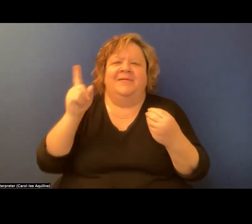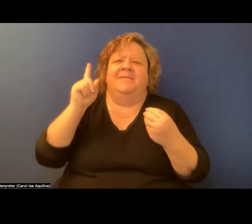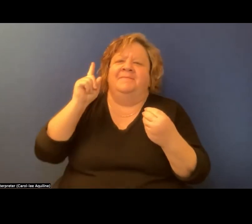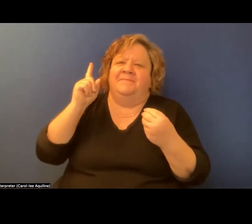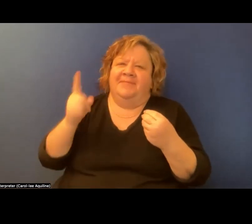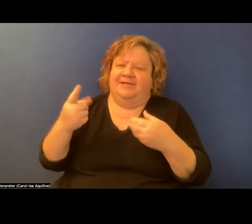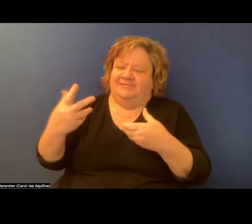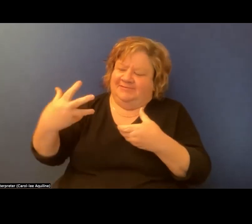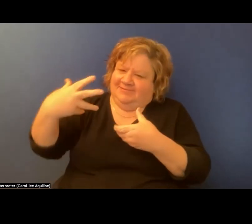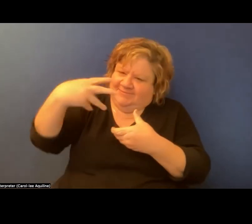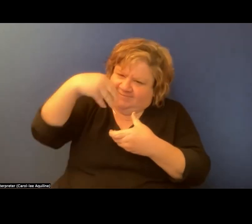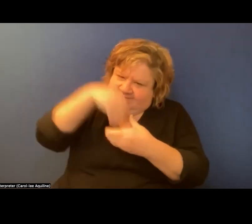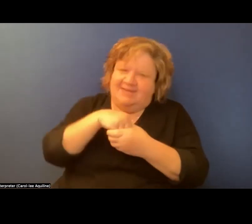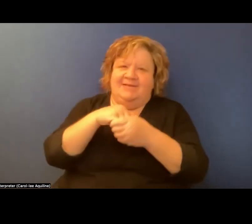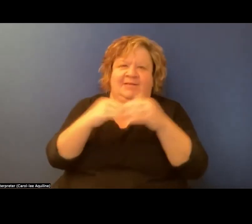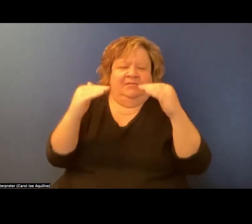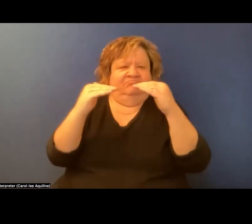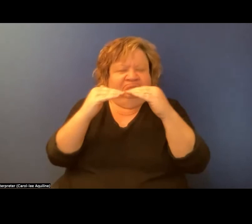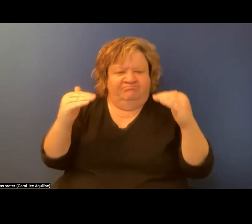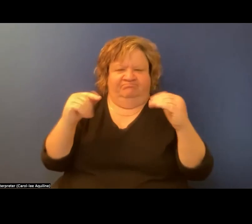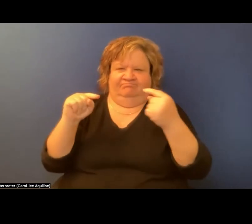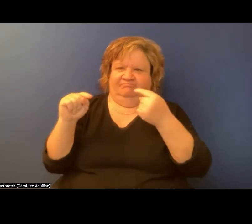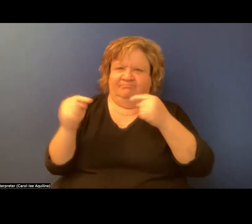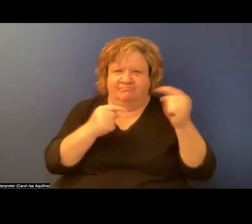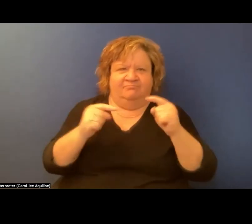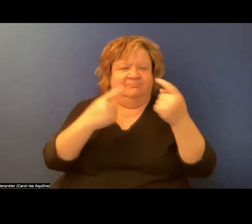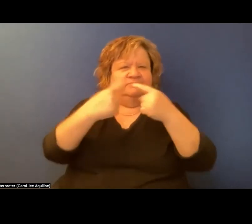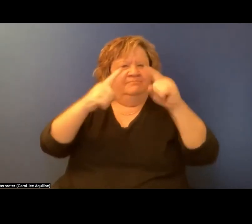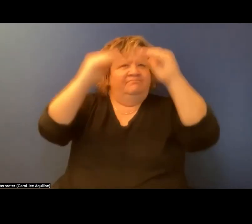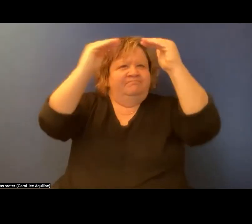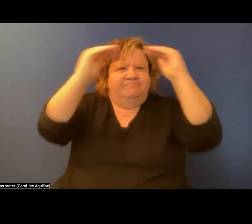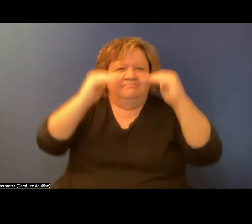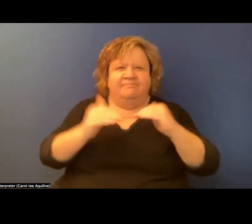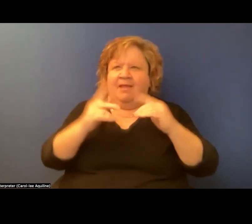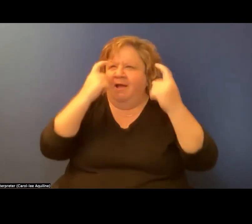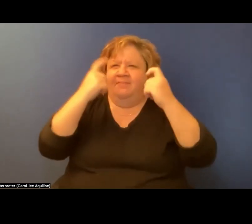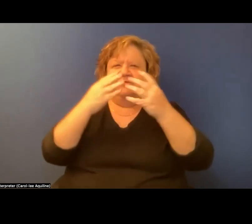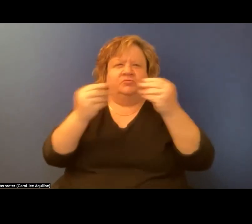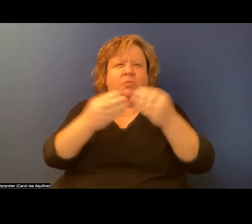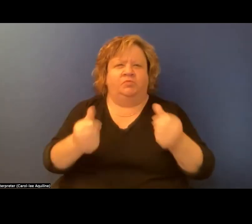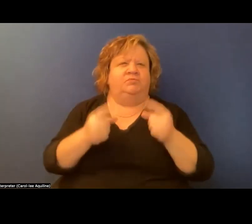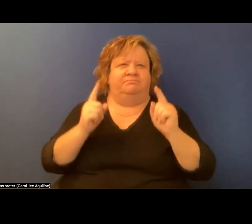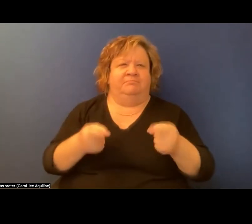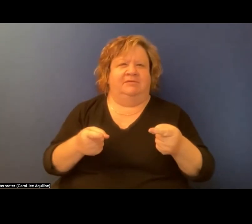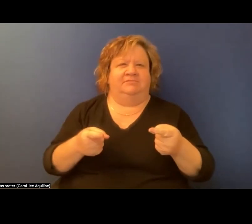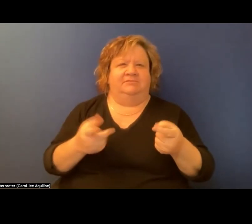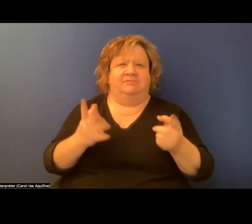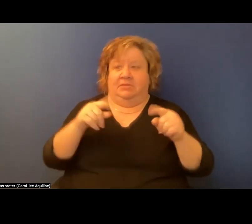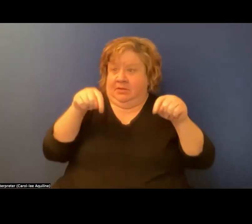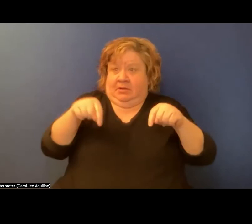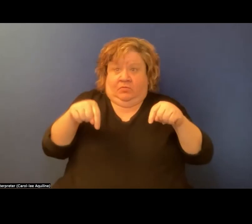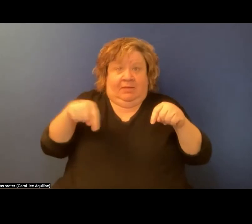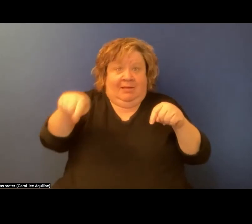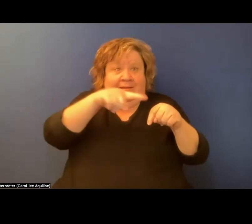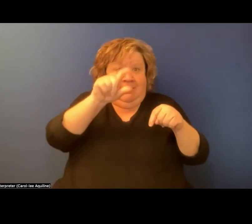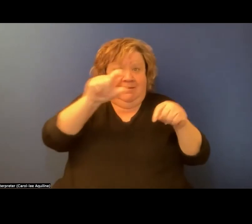to advance solutions. So these discussions today and elsewhere, they are extremely important. So looking